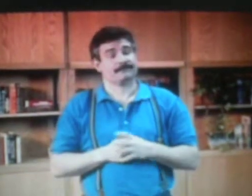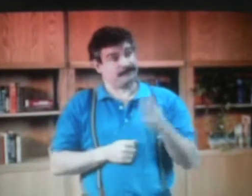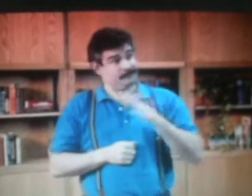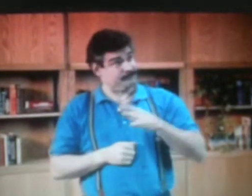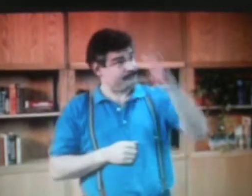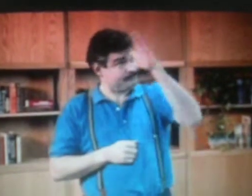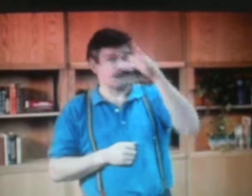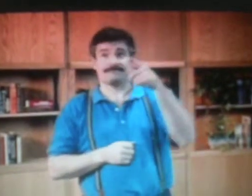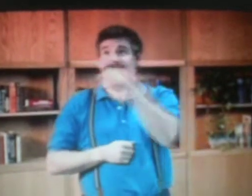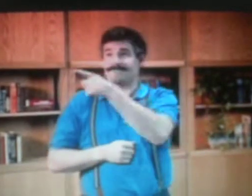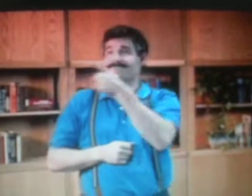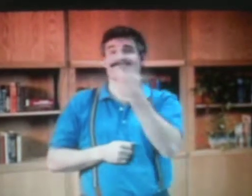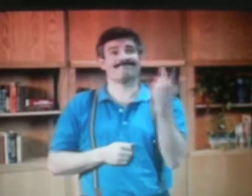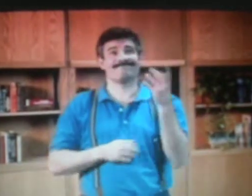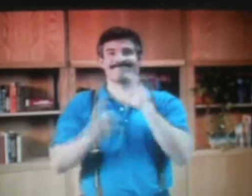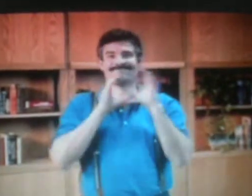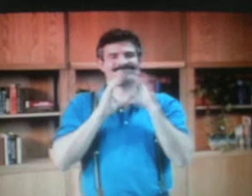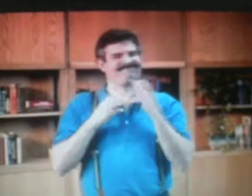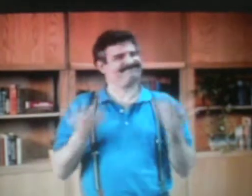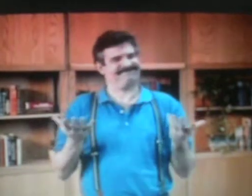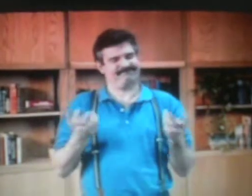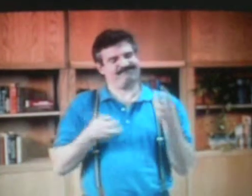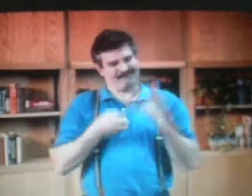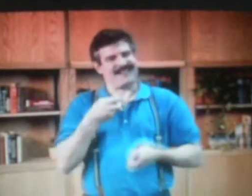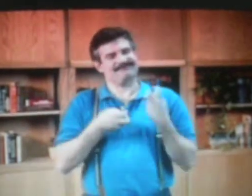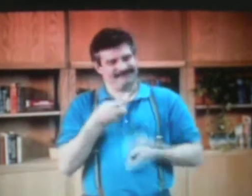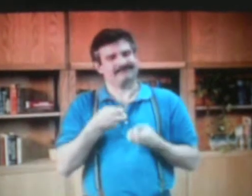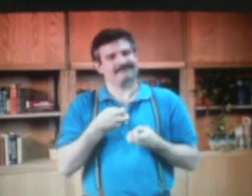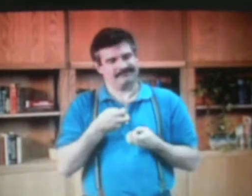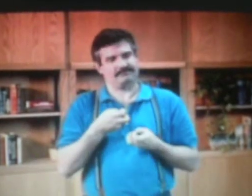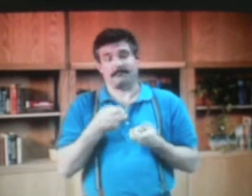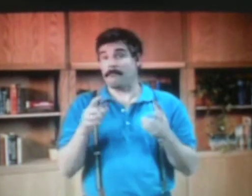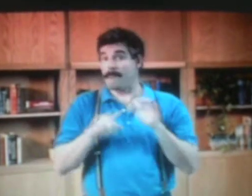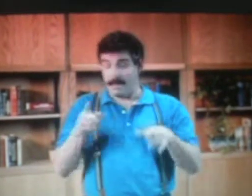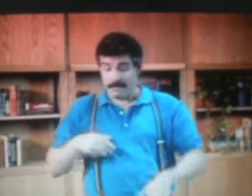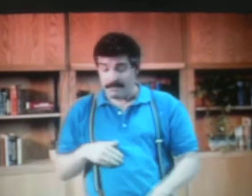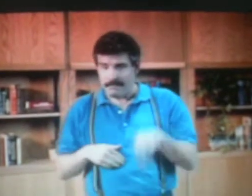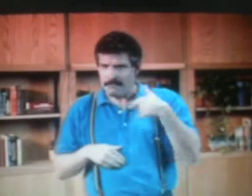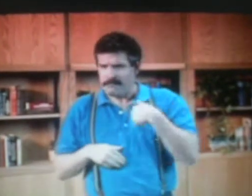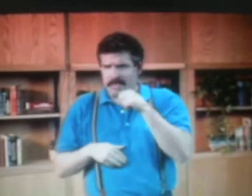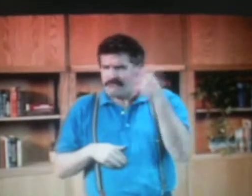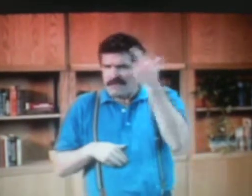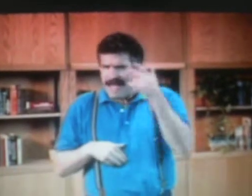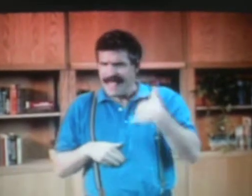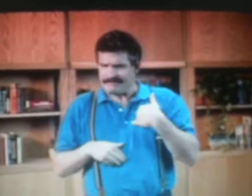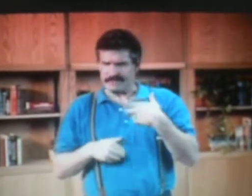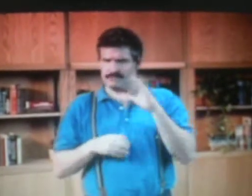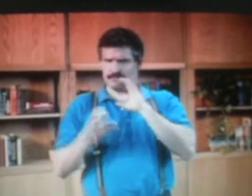I didn't realize I had a problem, so I was good at creating and having lots of ideas.